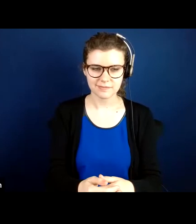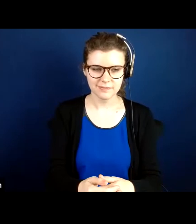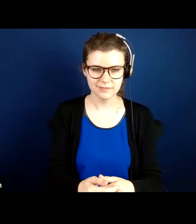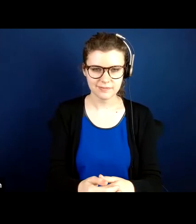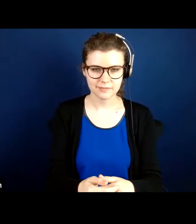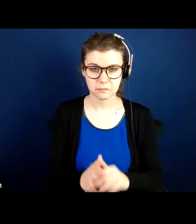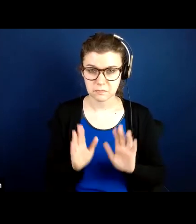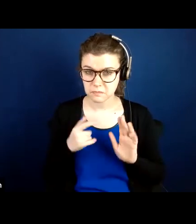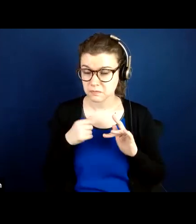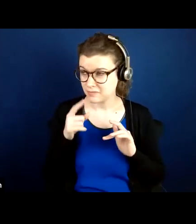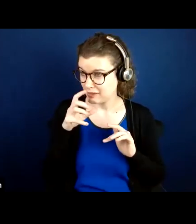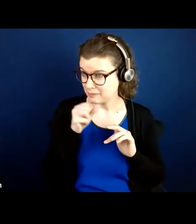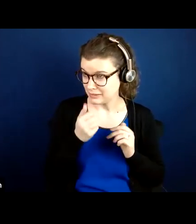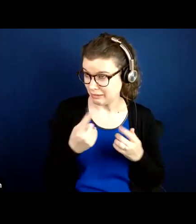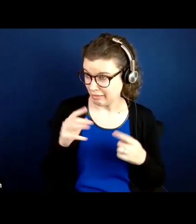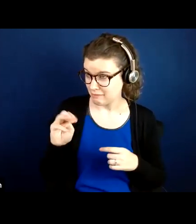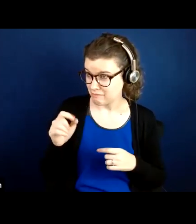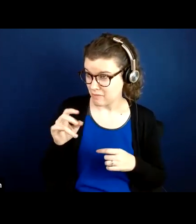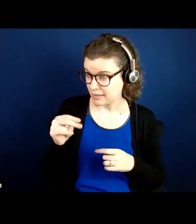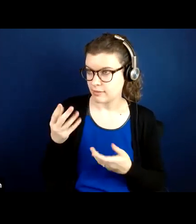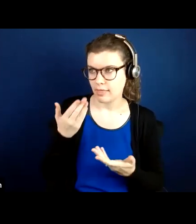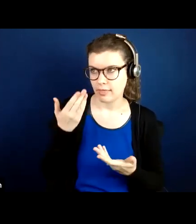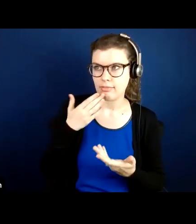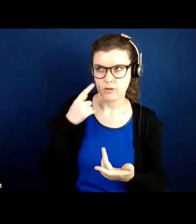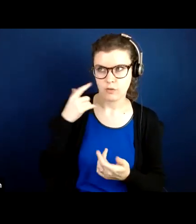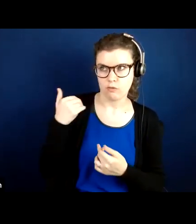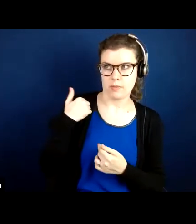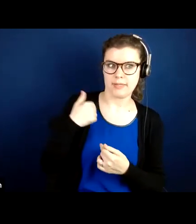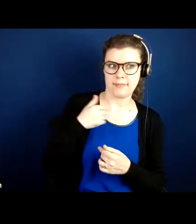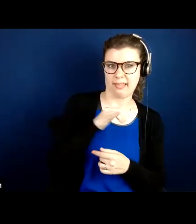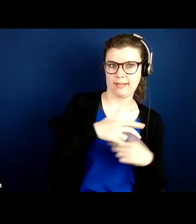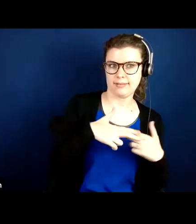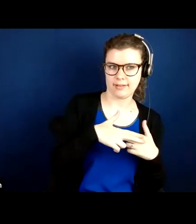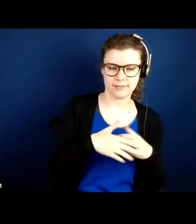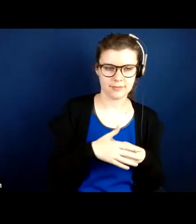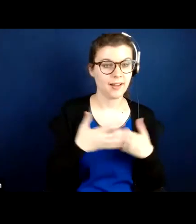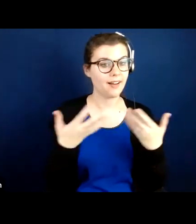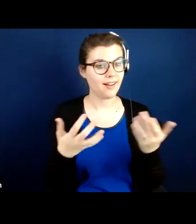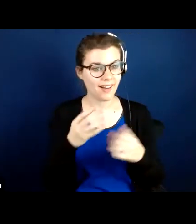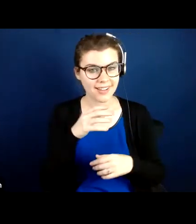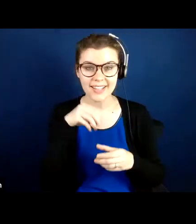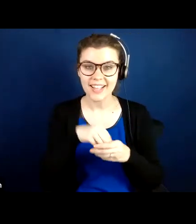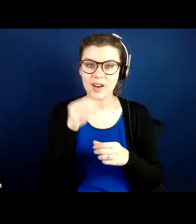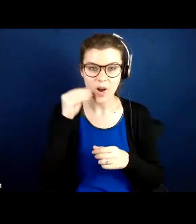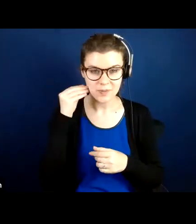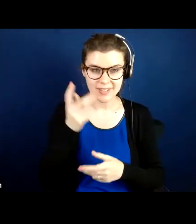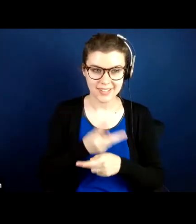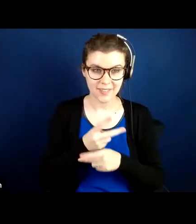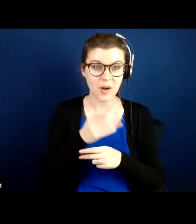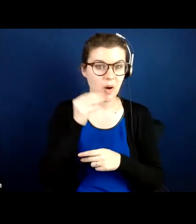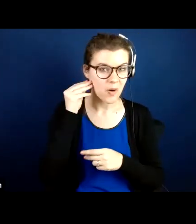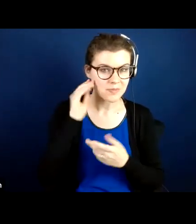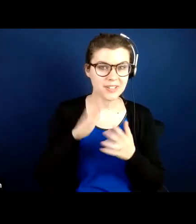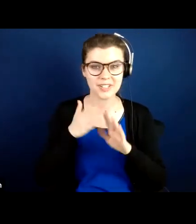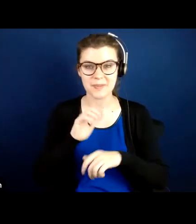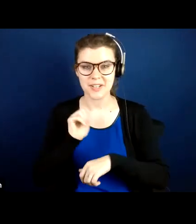Did I miss anything, Megan? Thank you for bringing me back to that. And home and community based. All right, so Megan